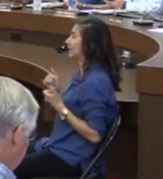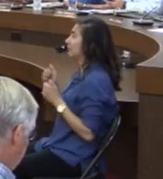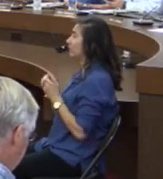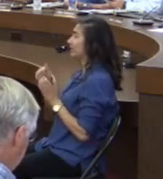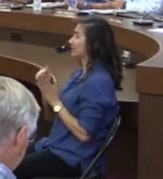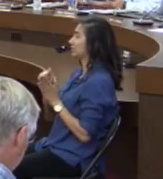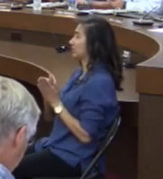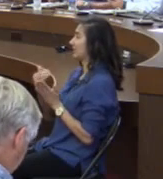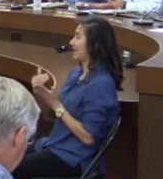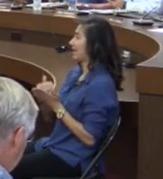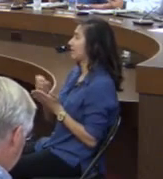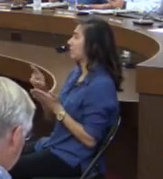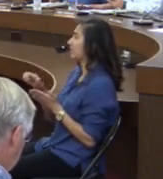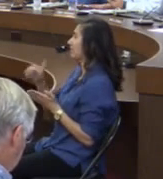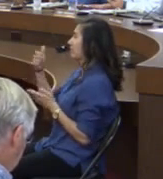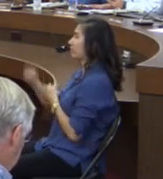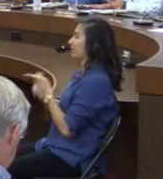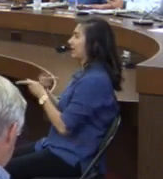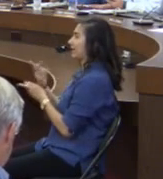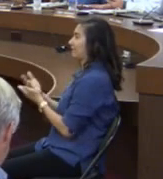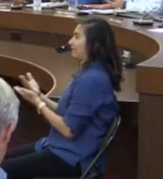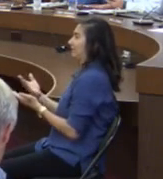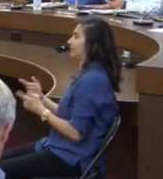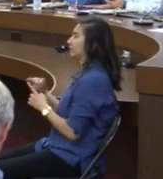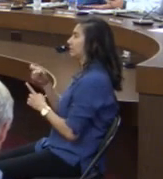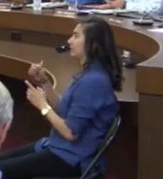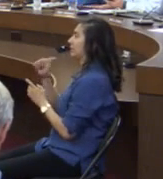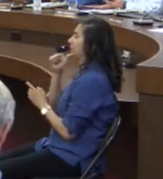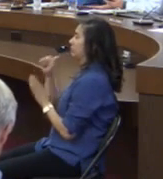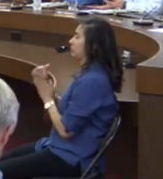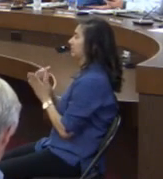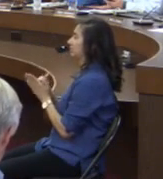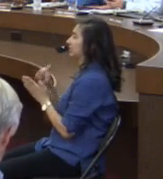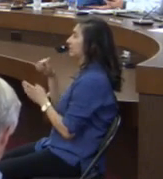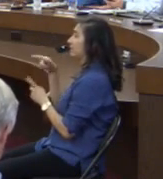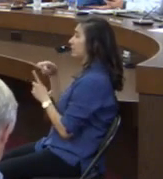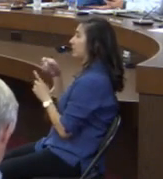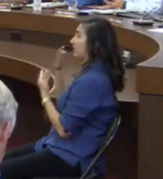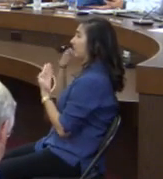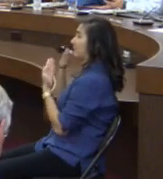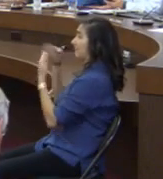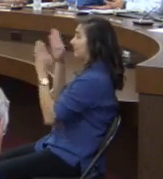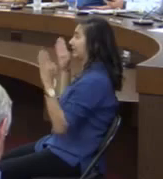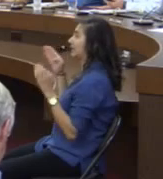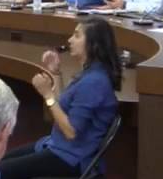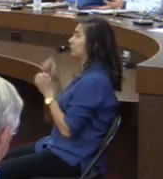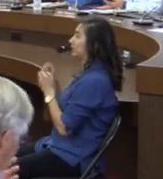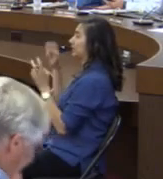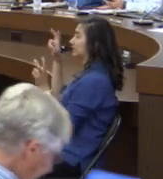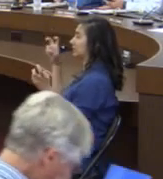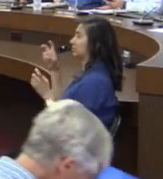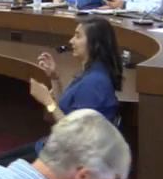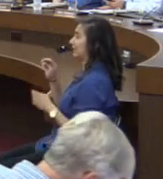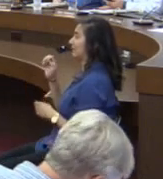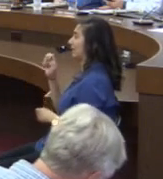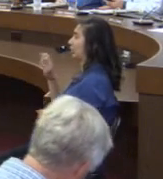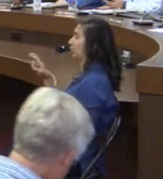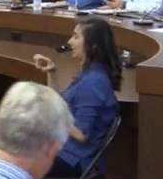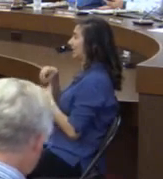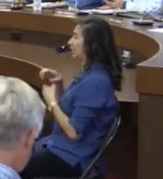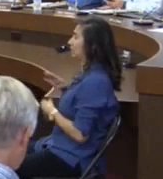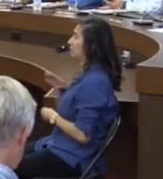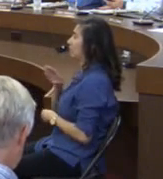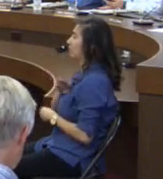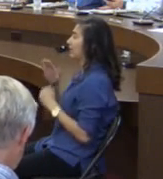agenda item or other matters of interest to the public that are within the subject matter jurisdiction of the board.